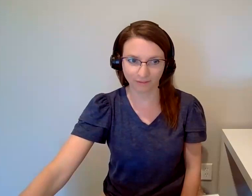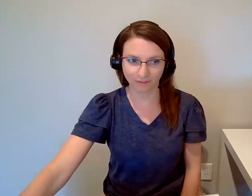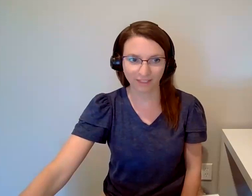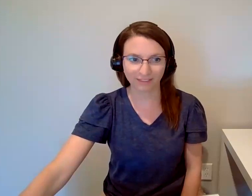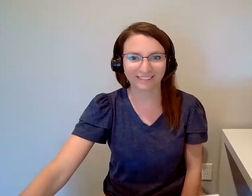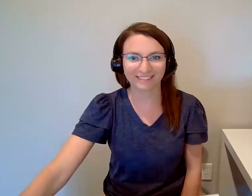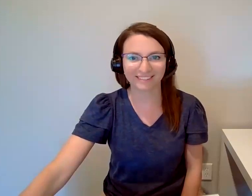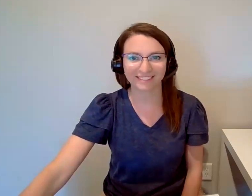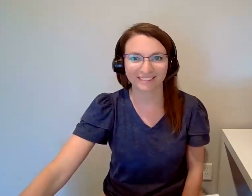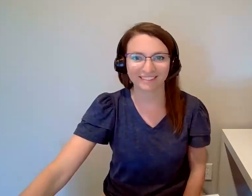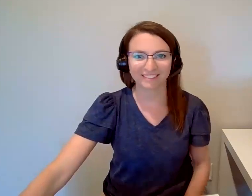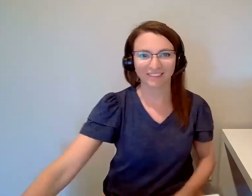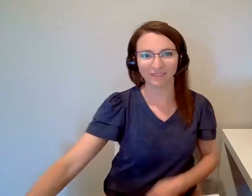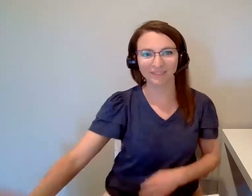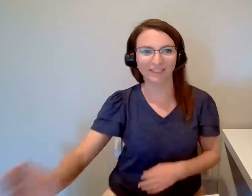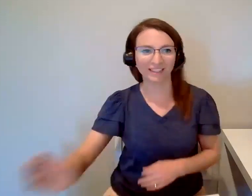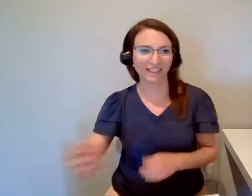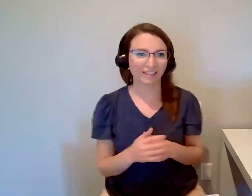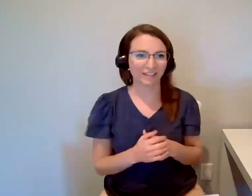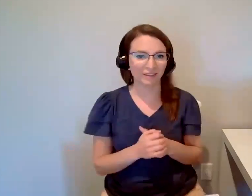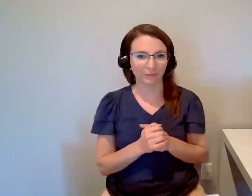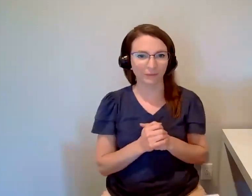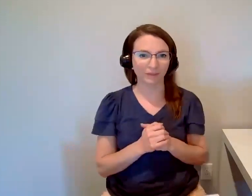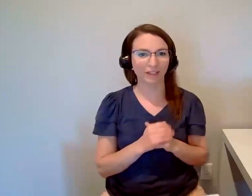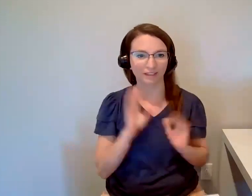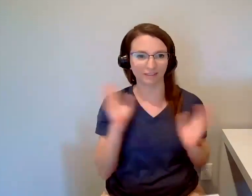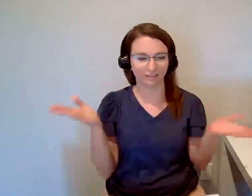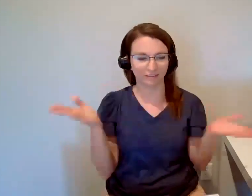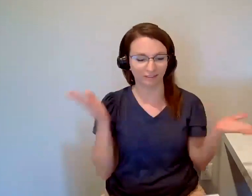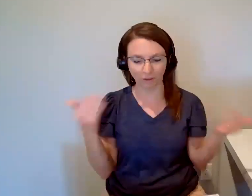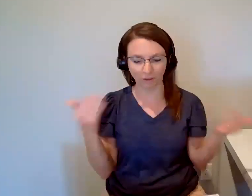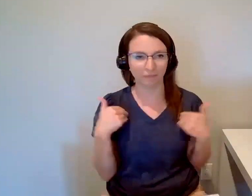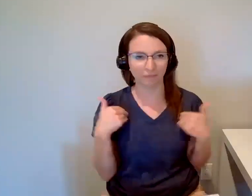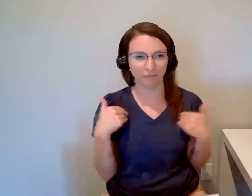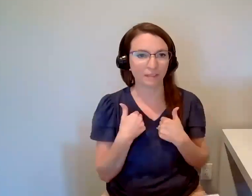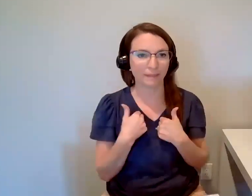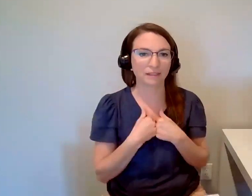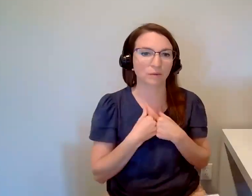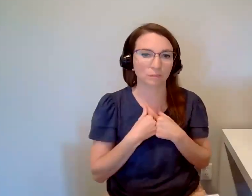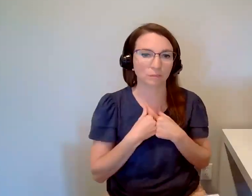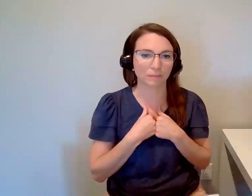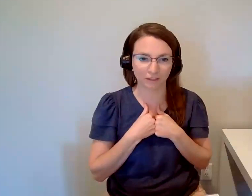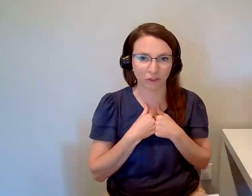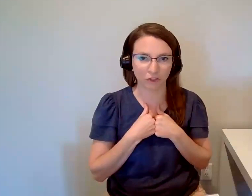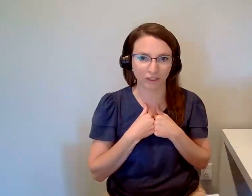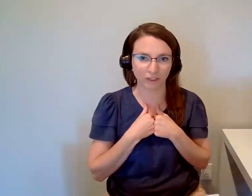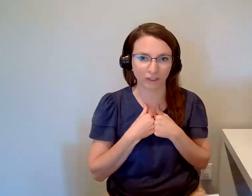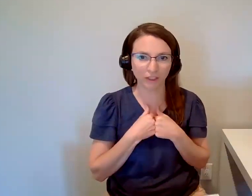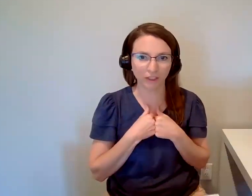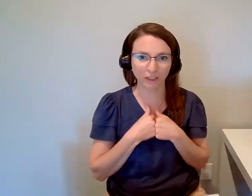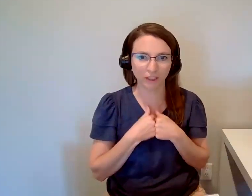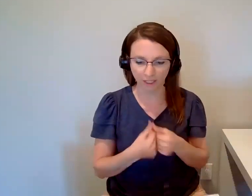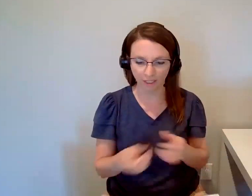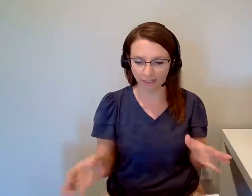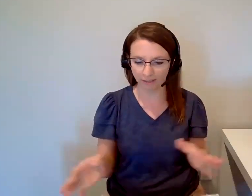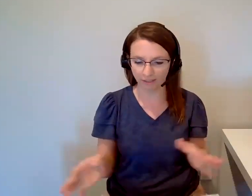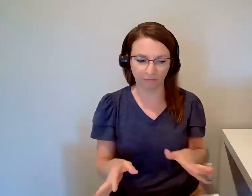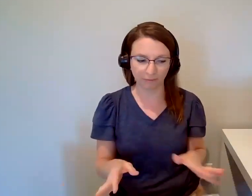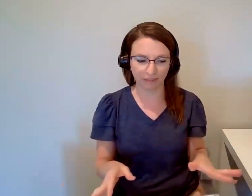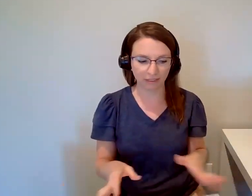right. Okay. Well, as you know, I'm Virginia Mays. I will be your instructor. I have